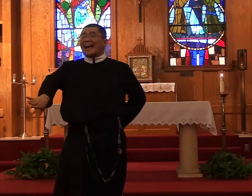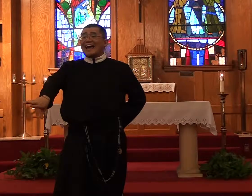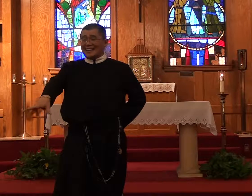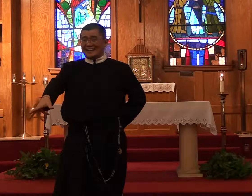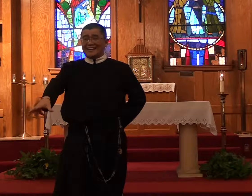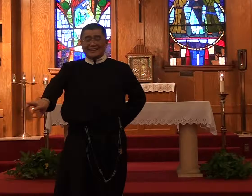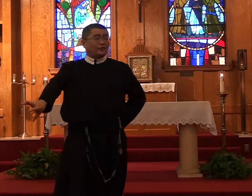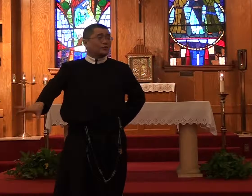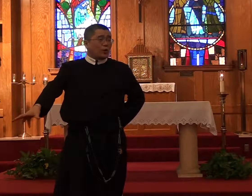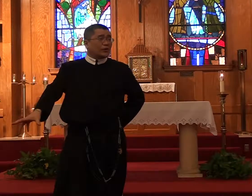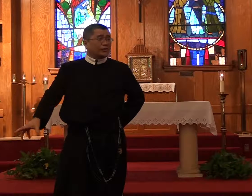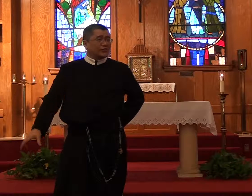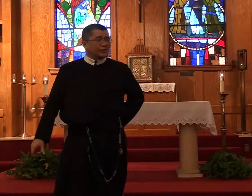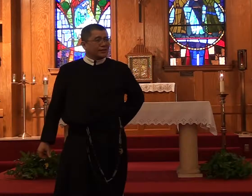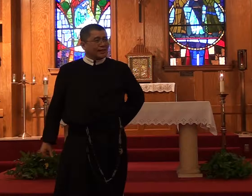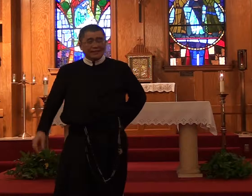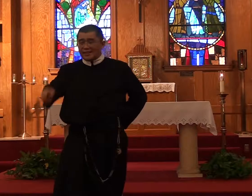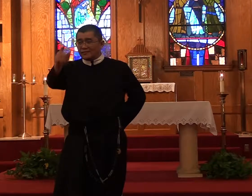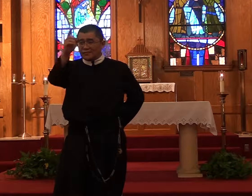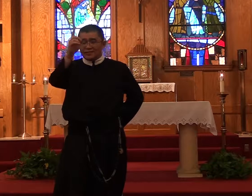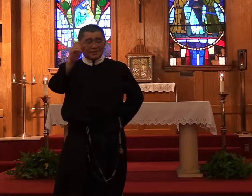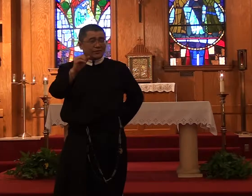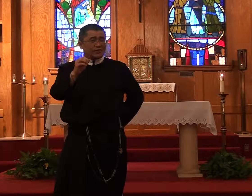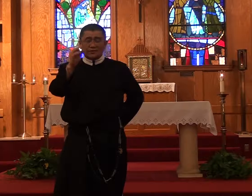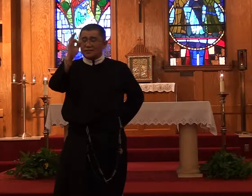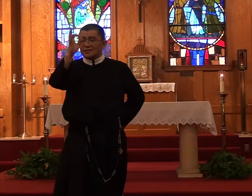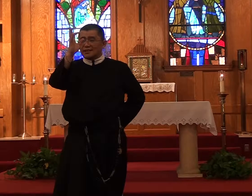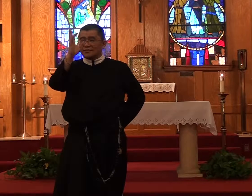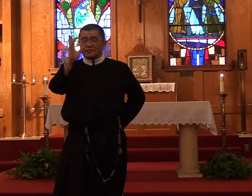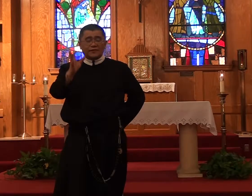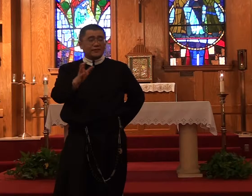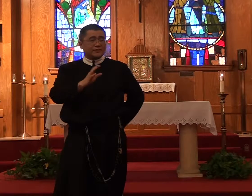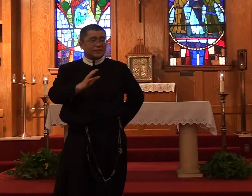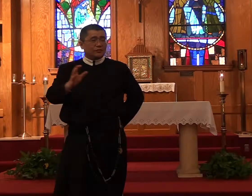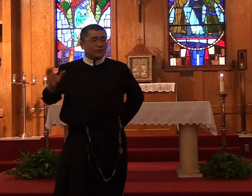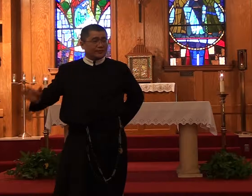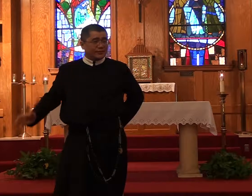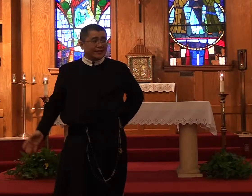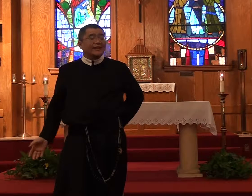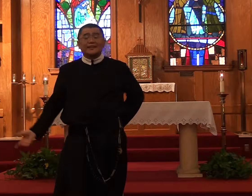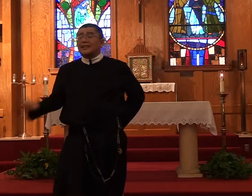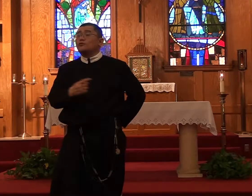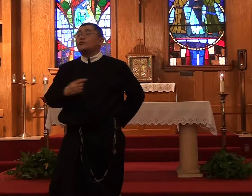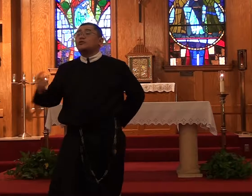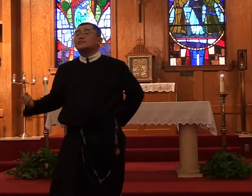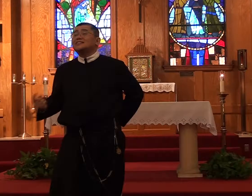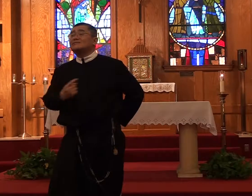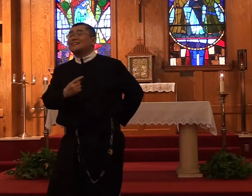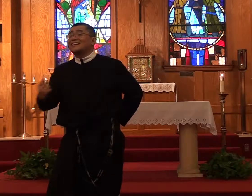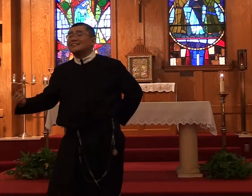and with water in the name of Jesus Christ, in the name of the Father, Son, and Holy Spirit, they were already speaking in